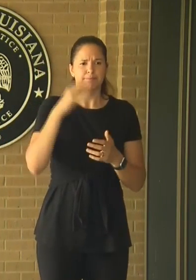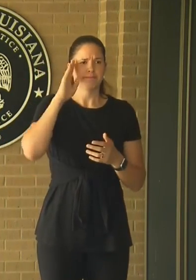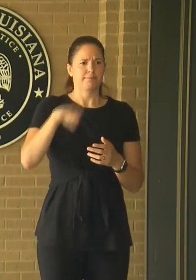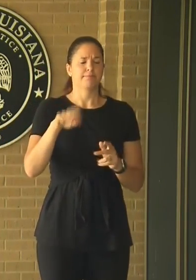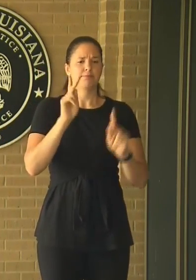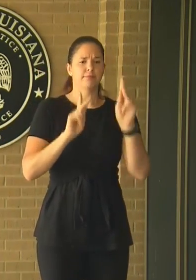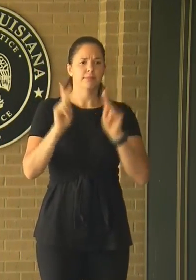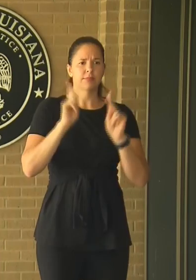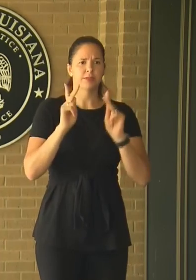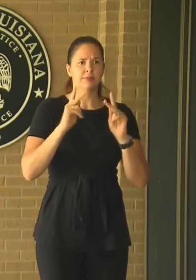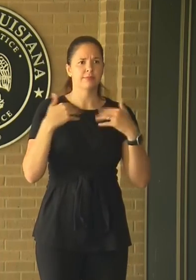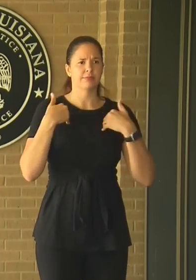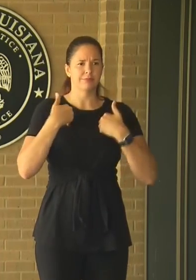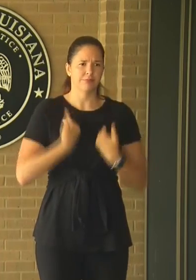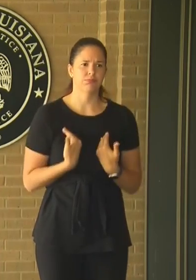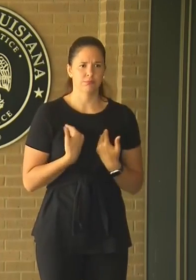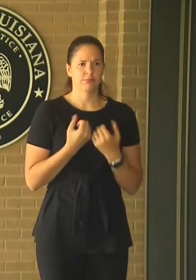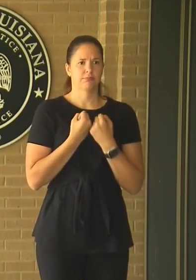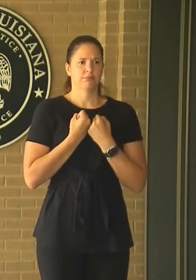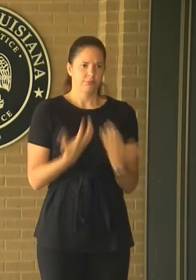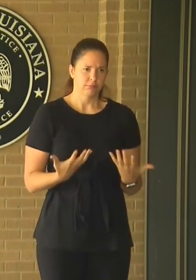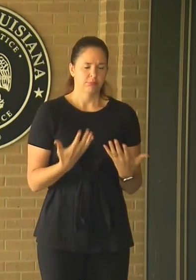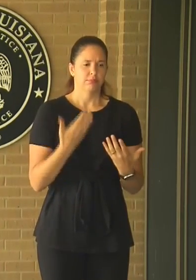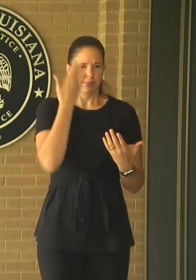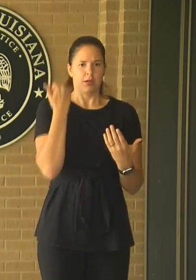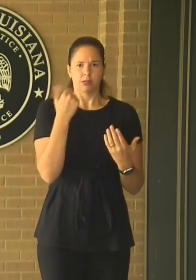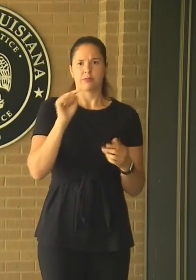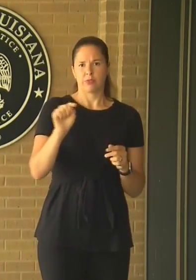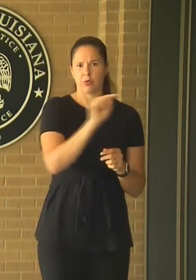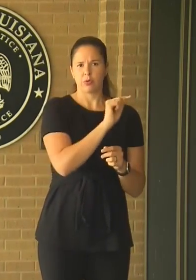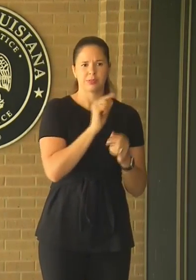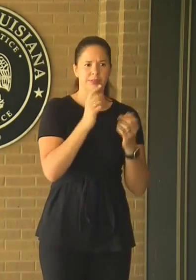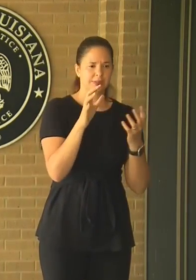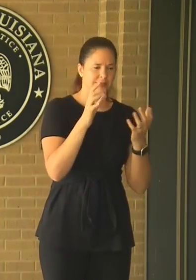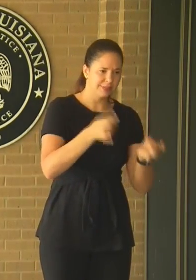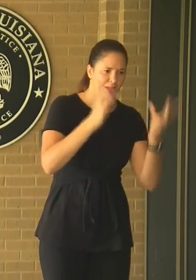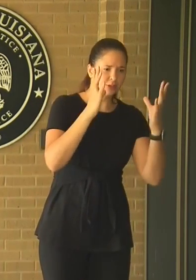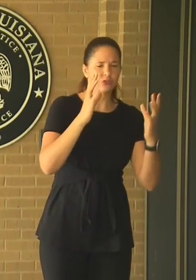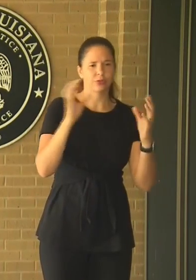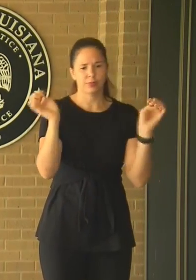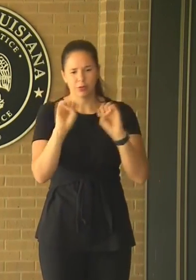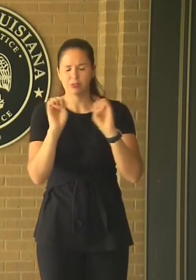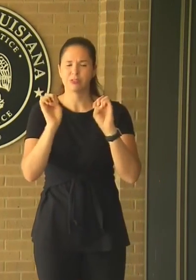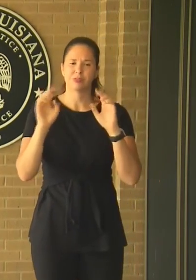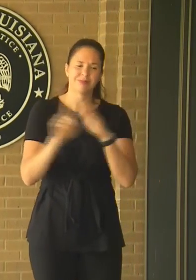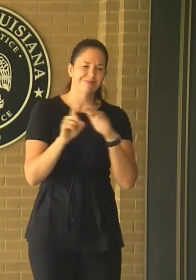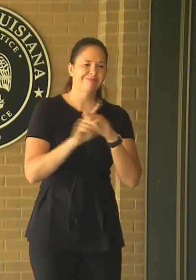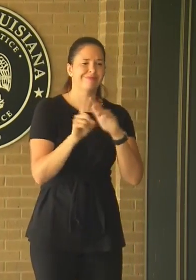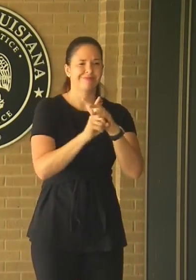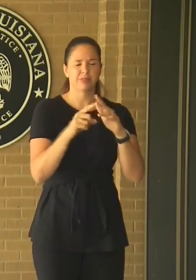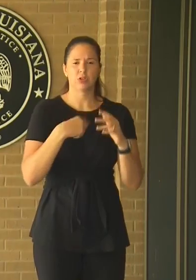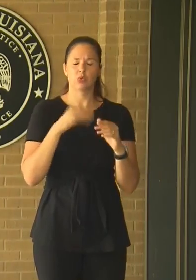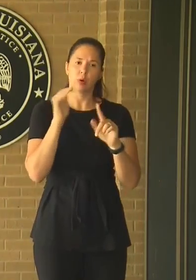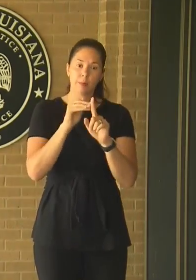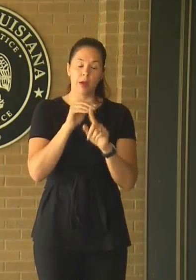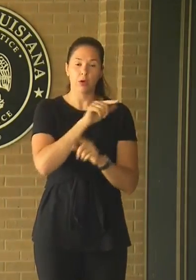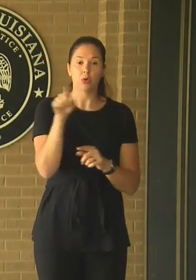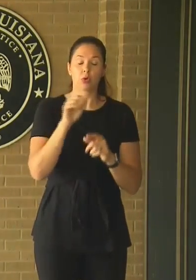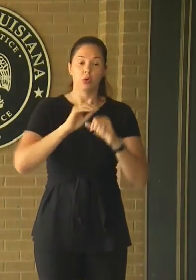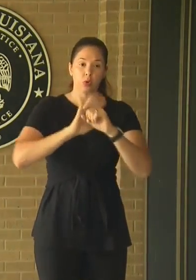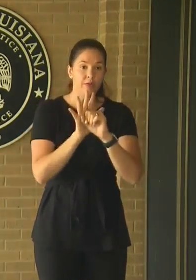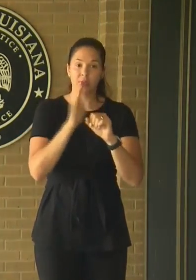who are fatigued by these disasters and emergencies. I will just remind you that the COVID is